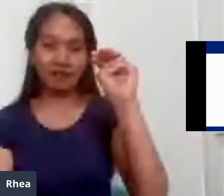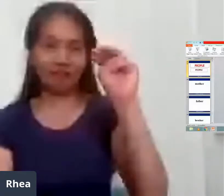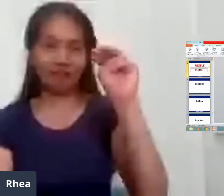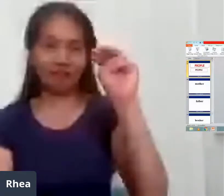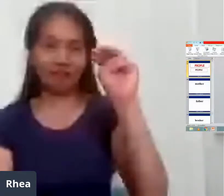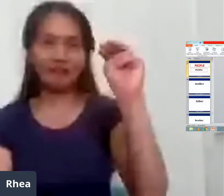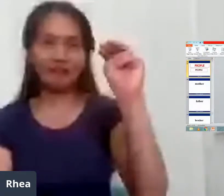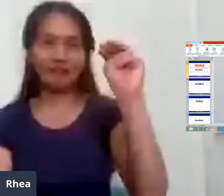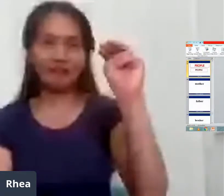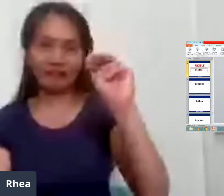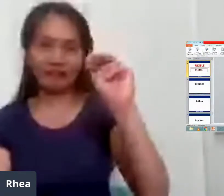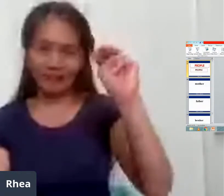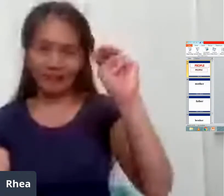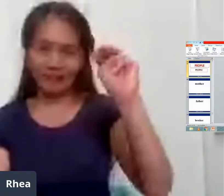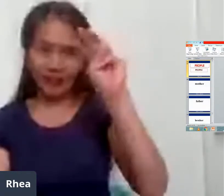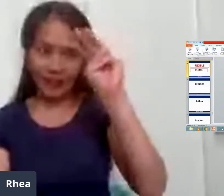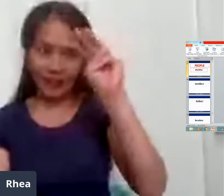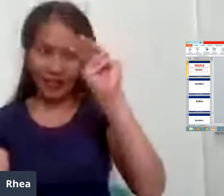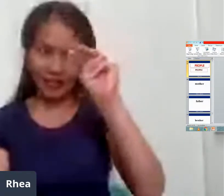Monday, letter M.